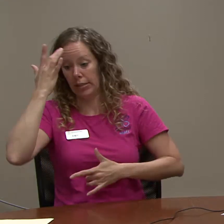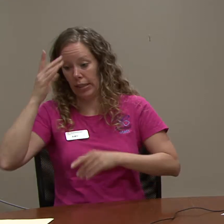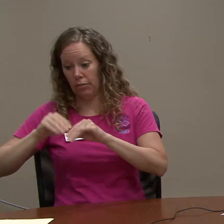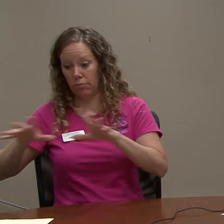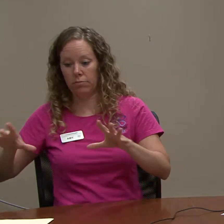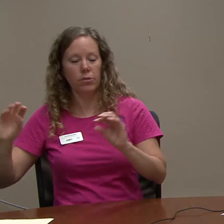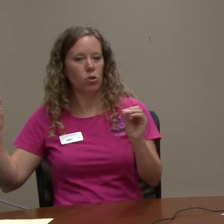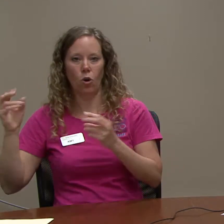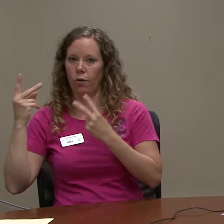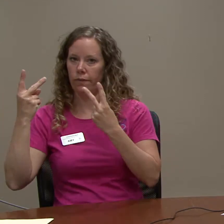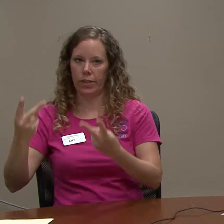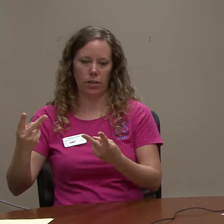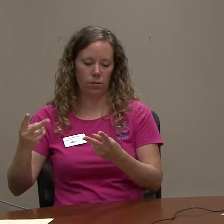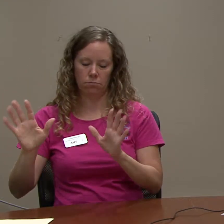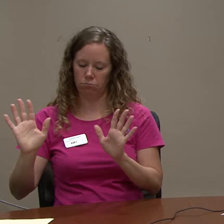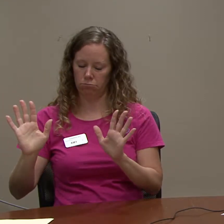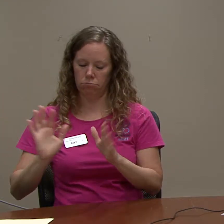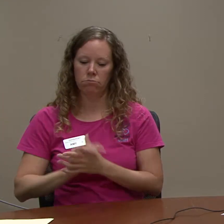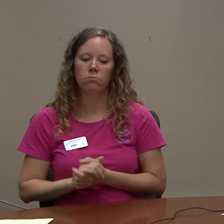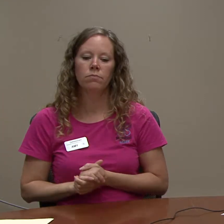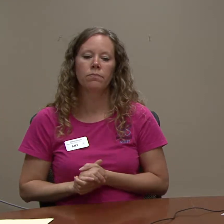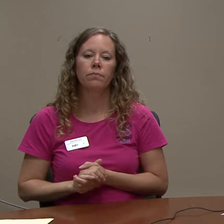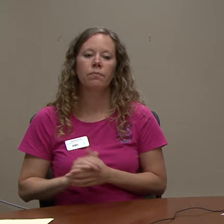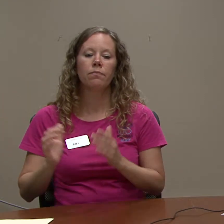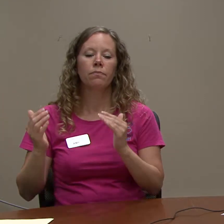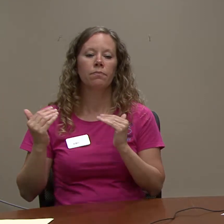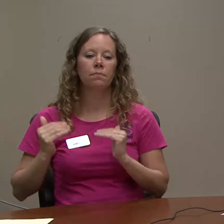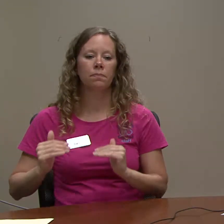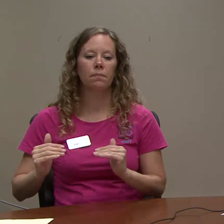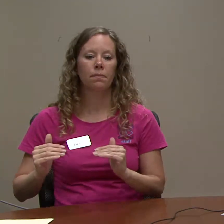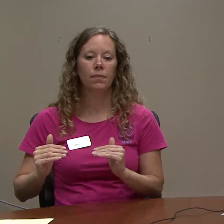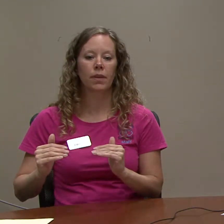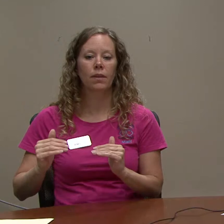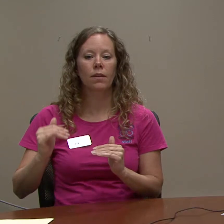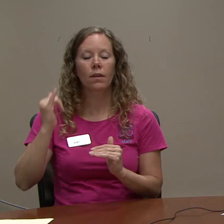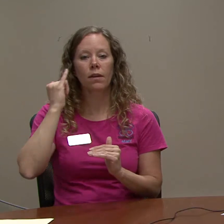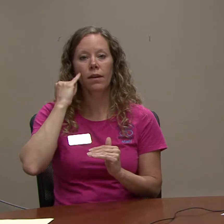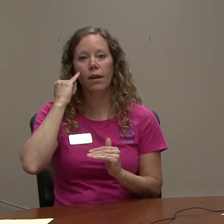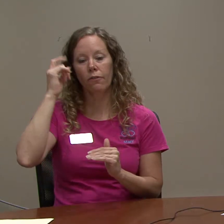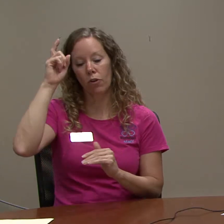visits, period. Visits are not permitted when a resident is